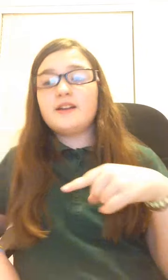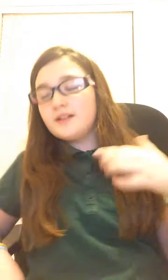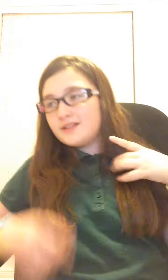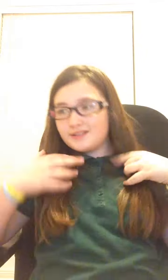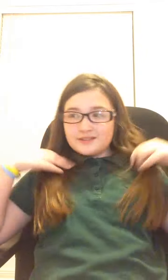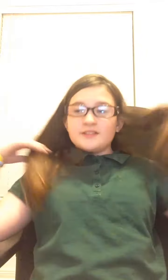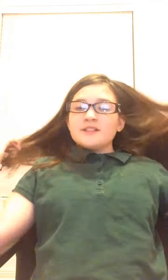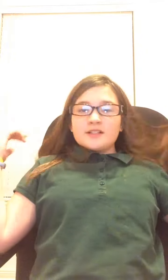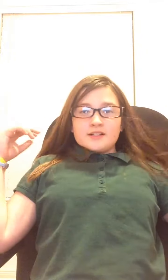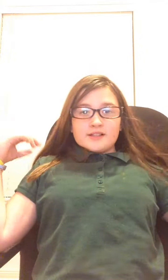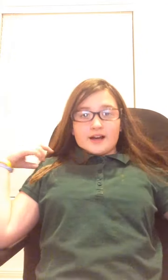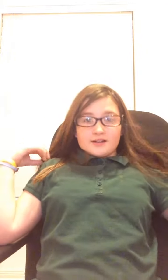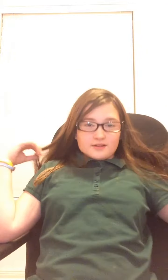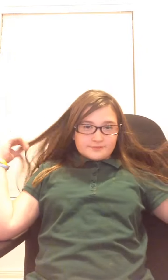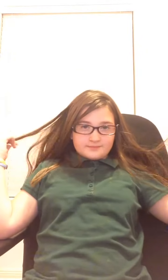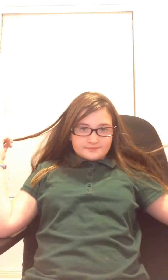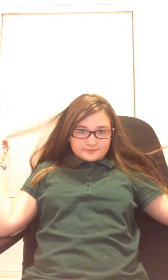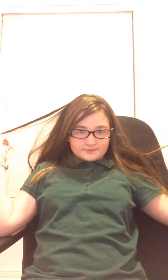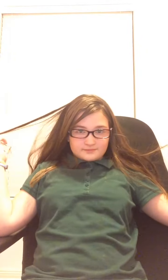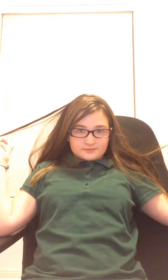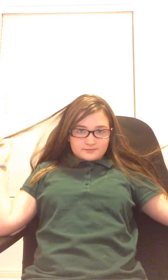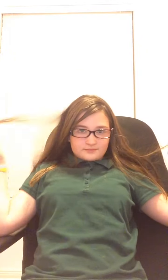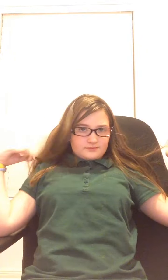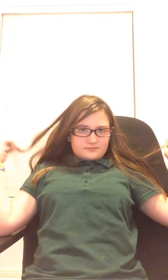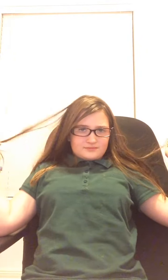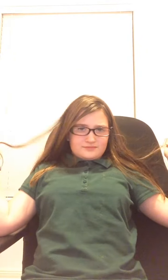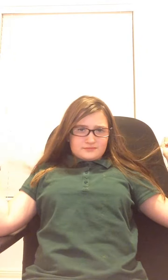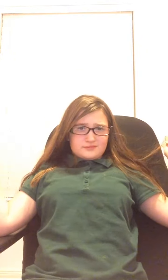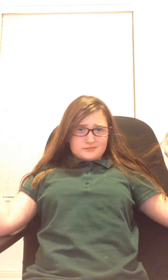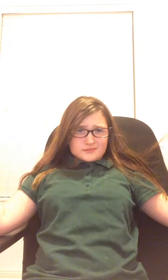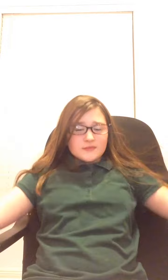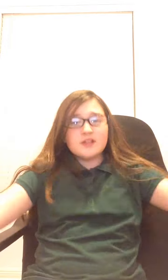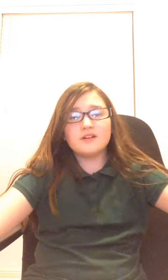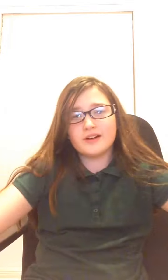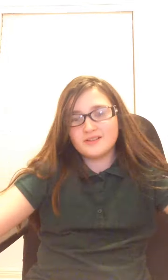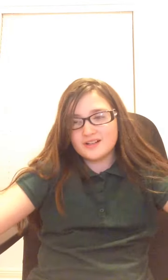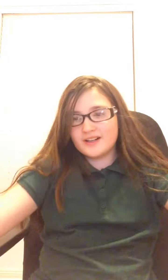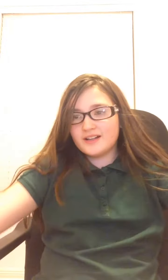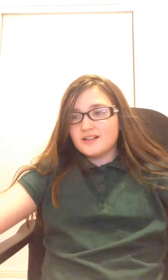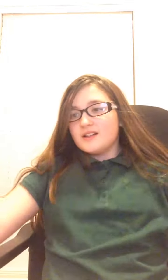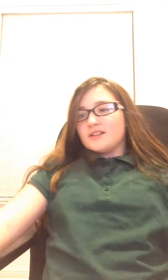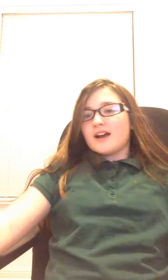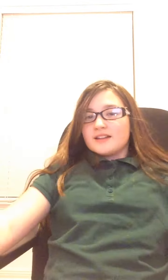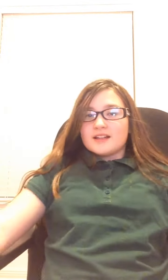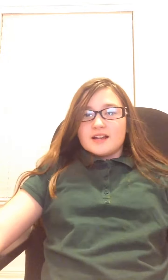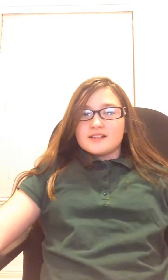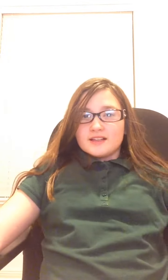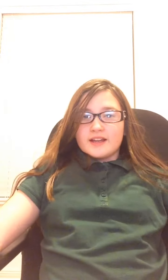U. So yeah, um, okay, I'm sorry. So yeah, that is the